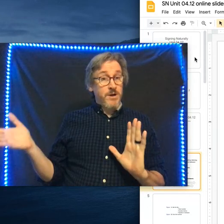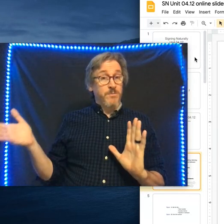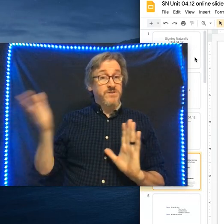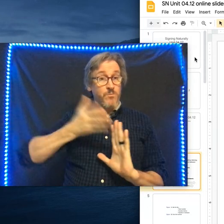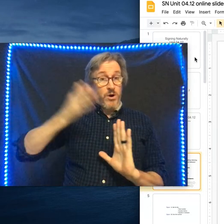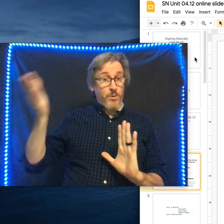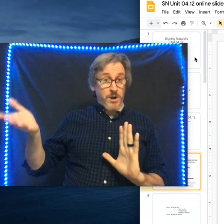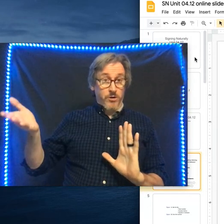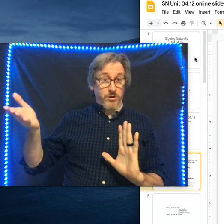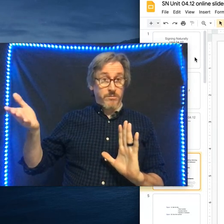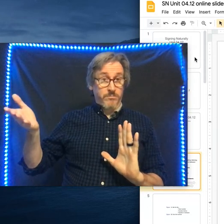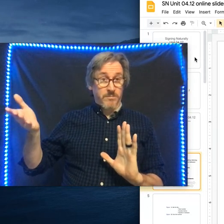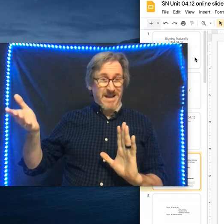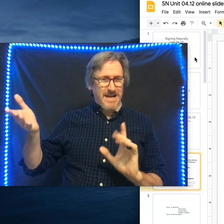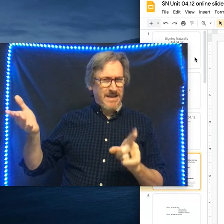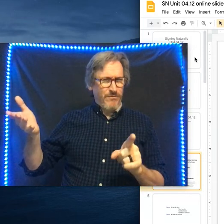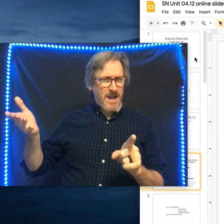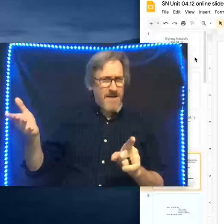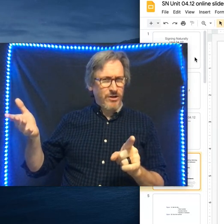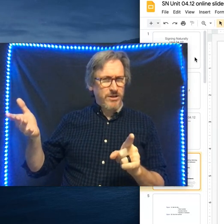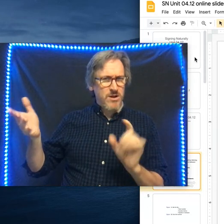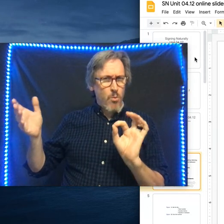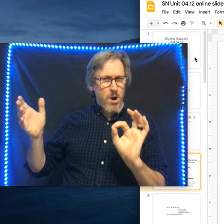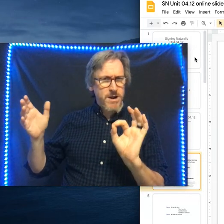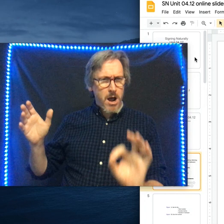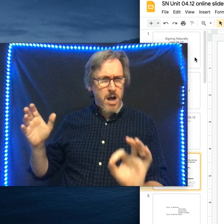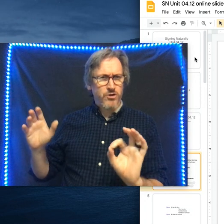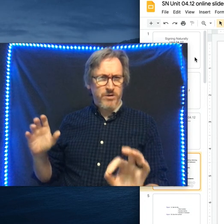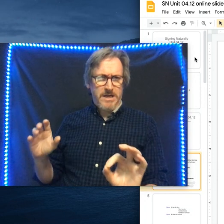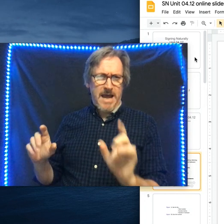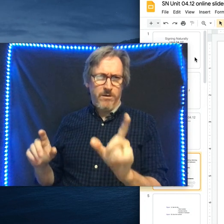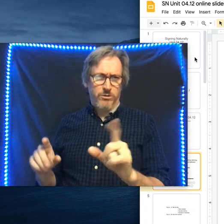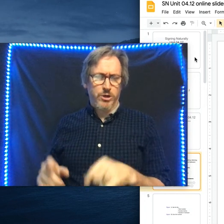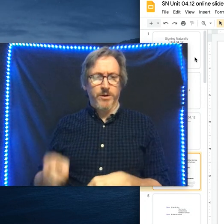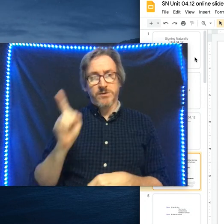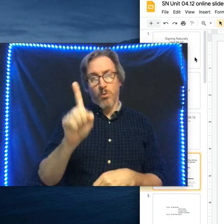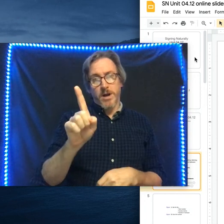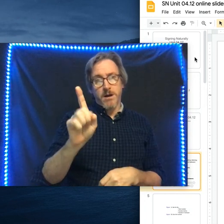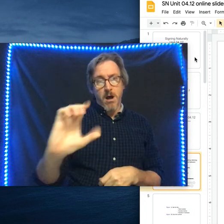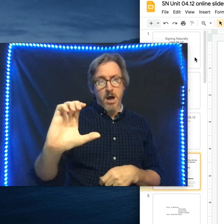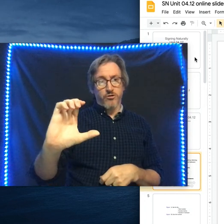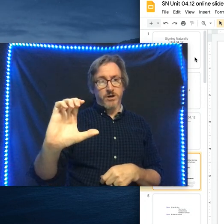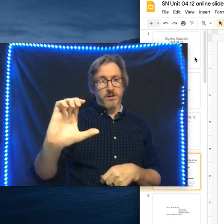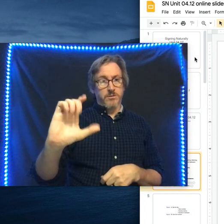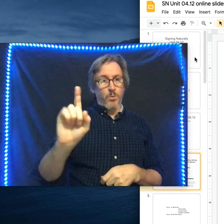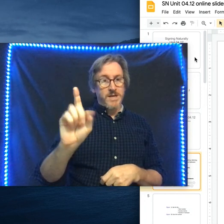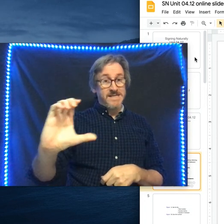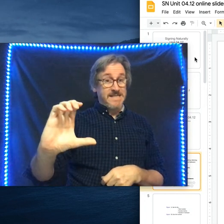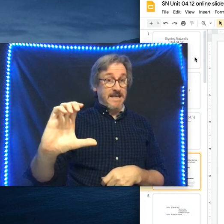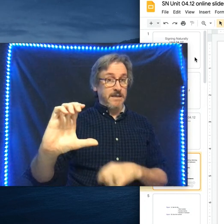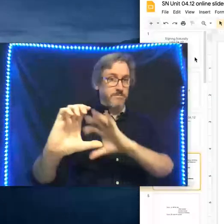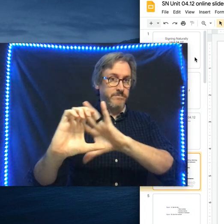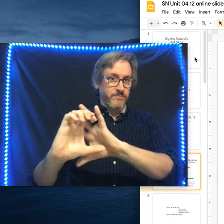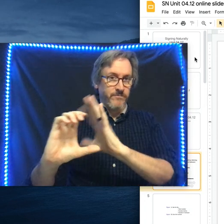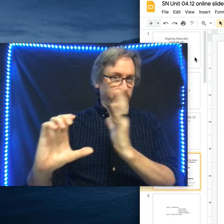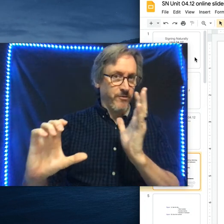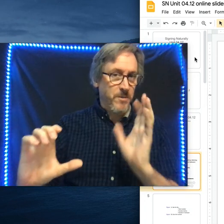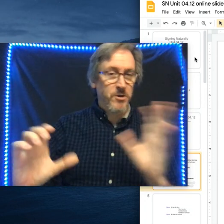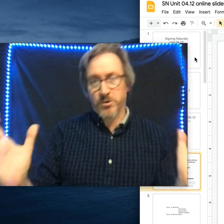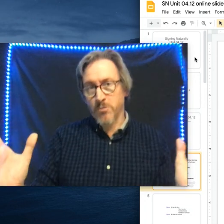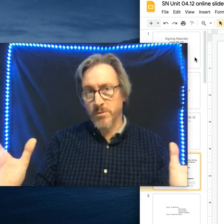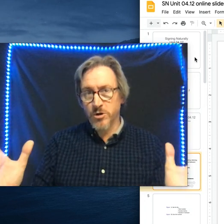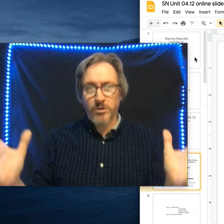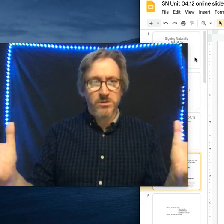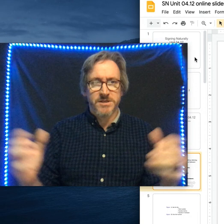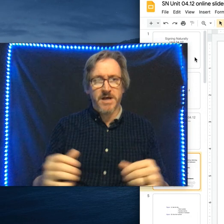reviewing all the numbers from 1 to 100. And if we haven't looked at 100 yet, we'll show it's 100, 1C. If you're